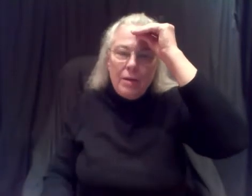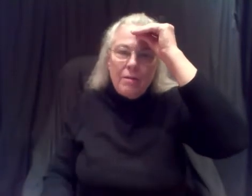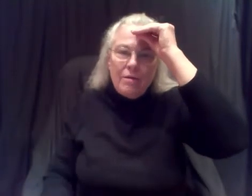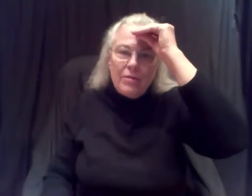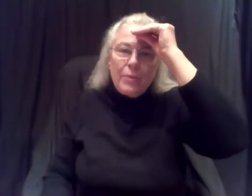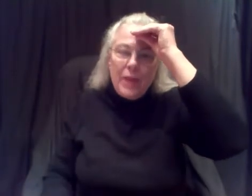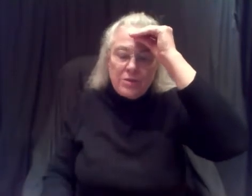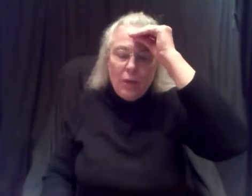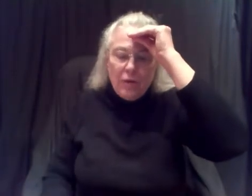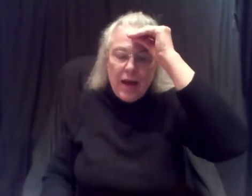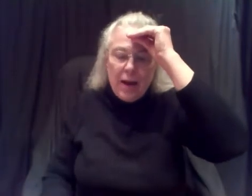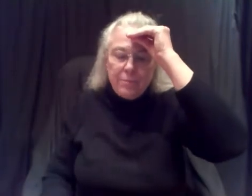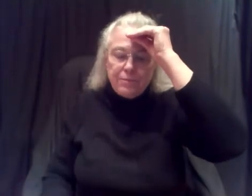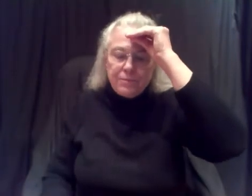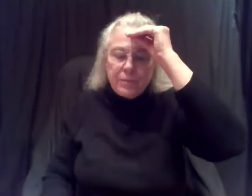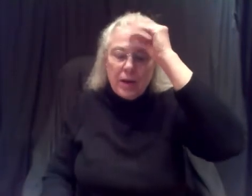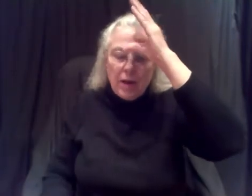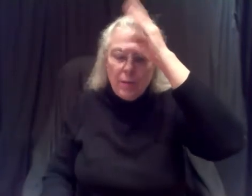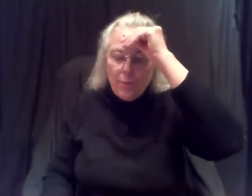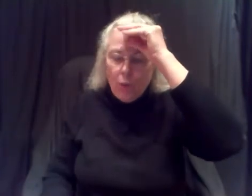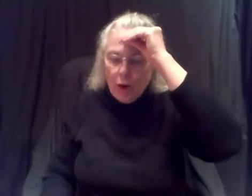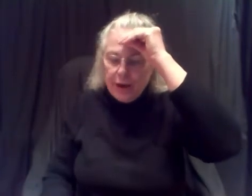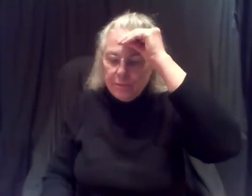the baseball cap. Boy.